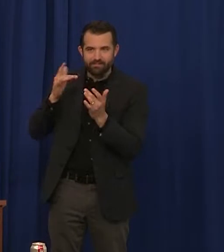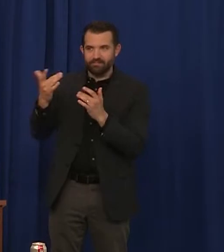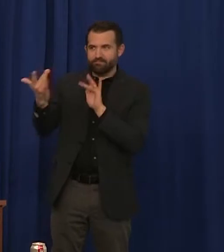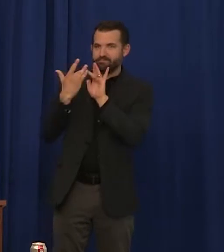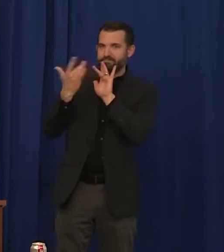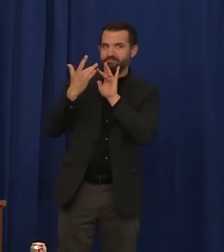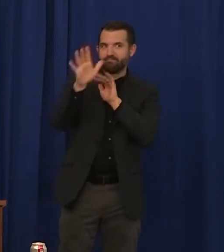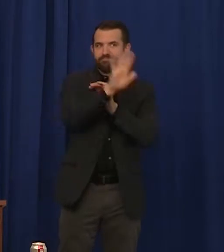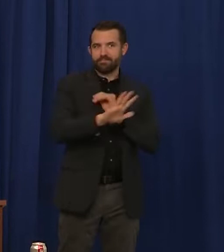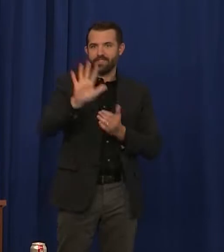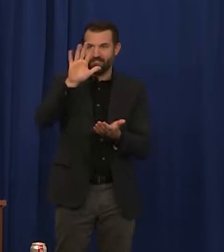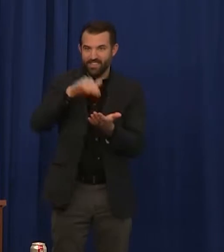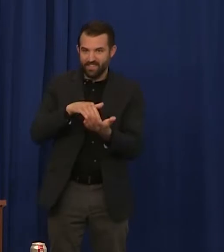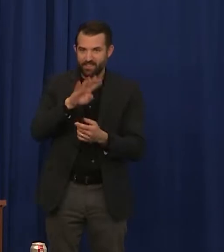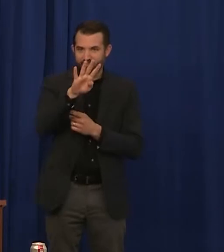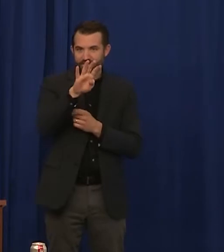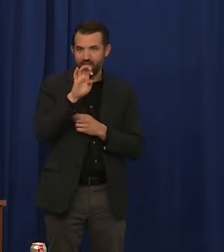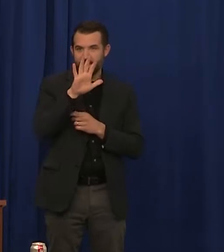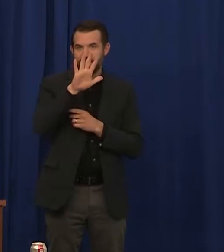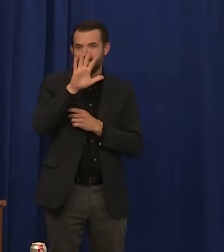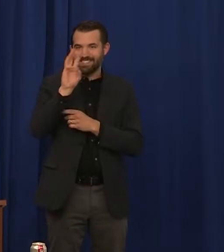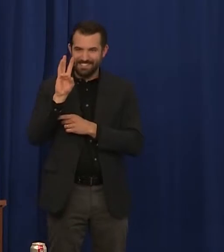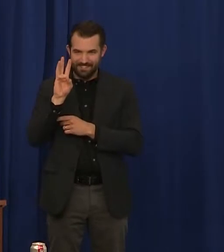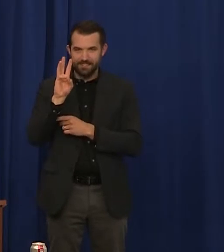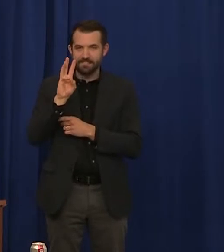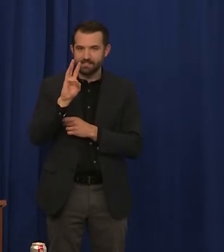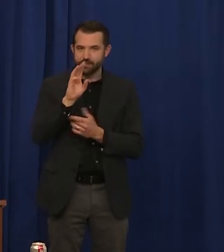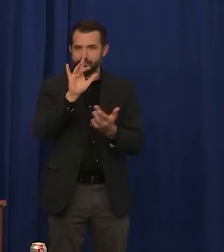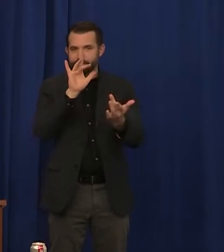5,456 requests for advice or consultation.